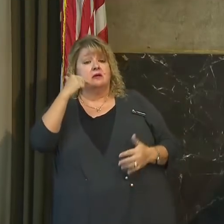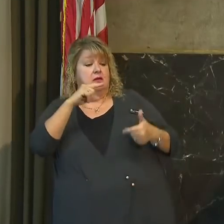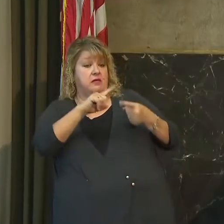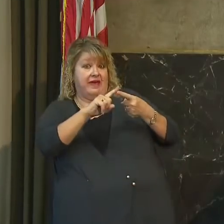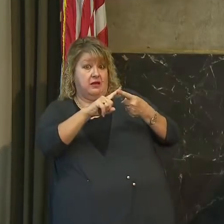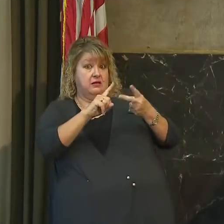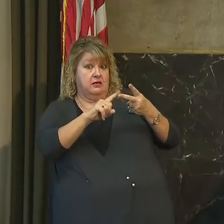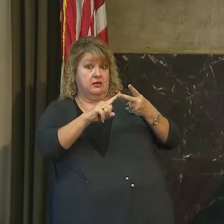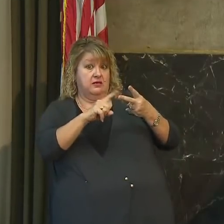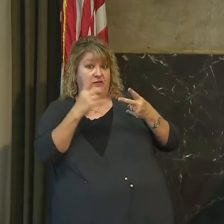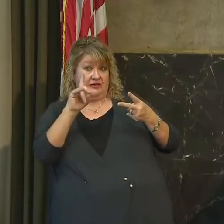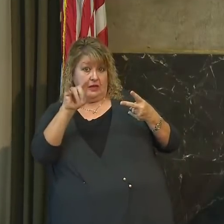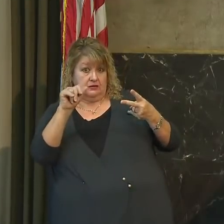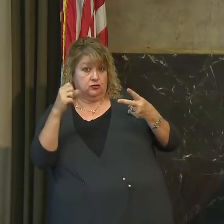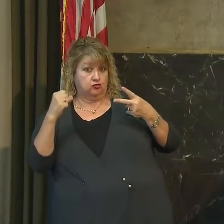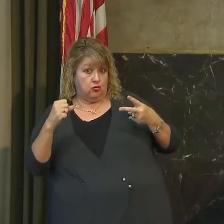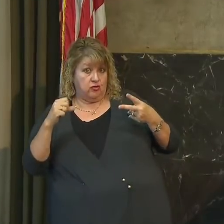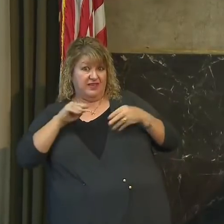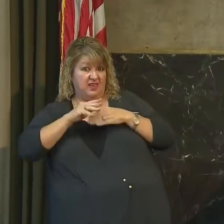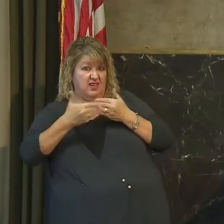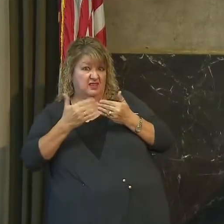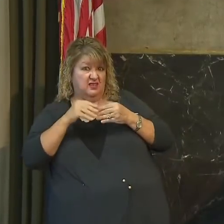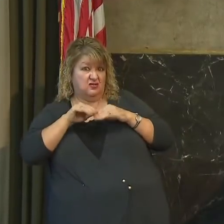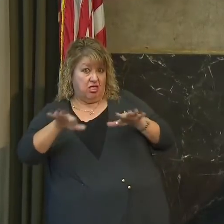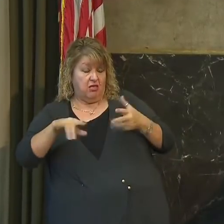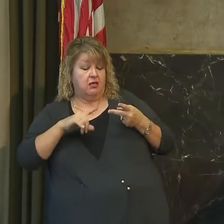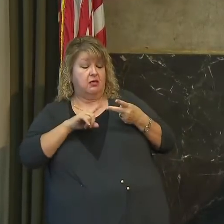the summer season,